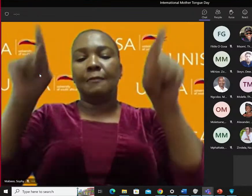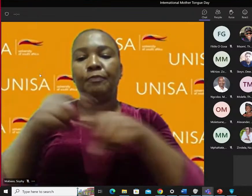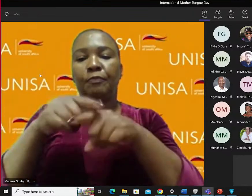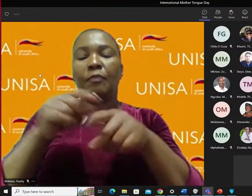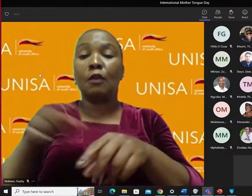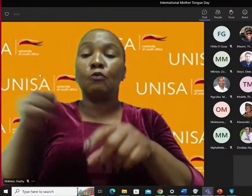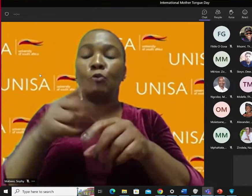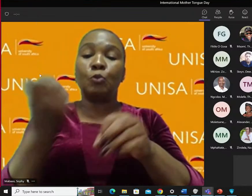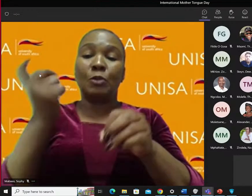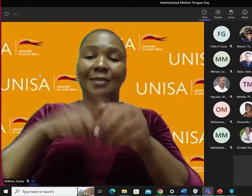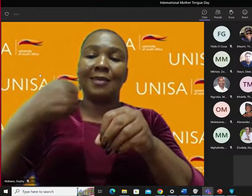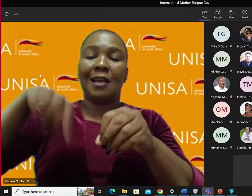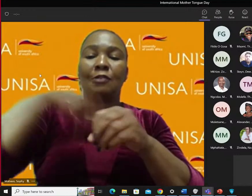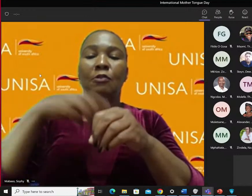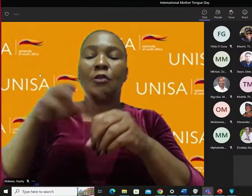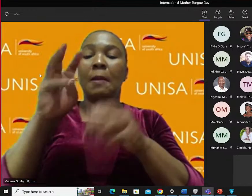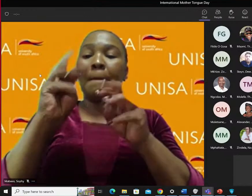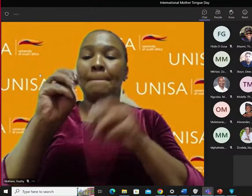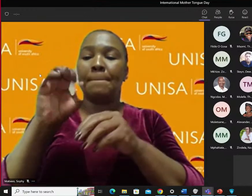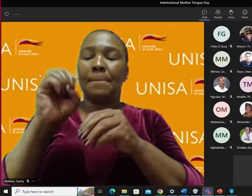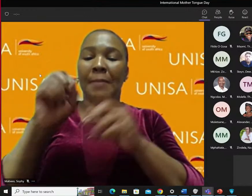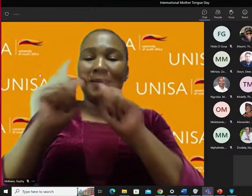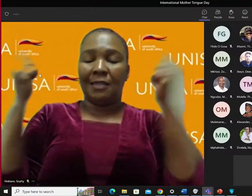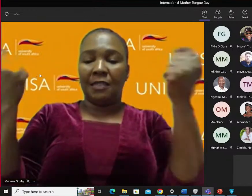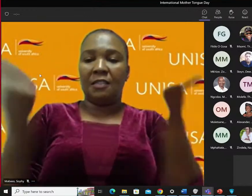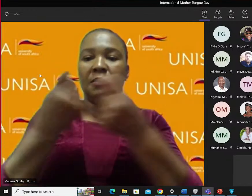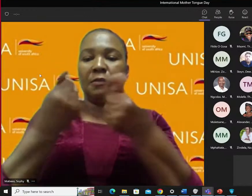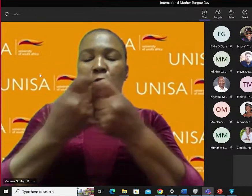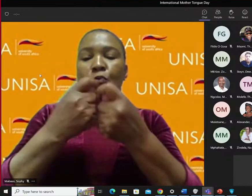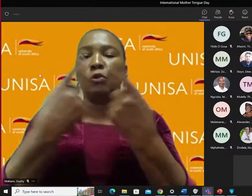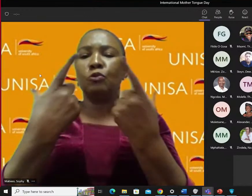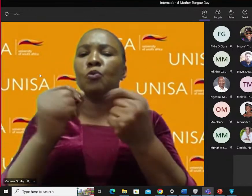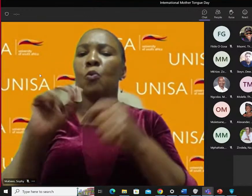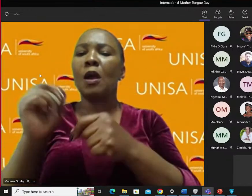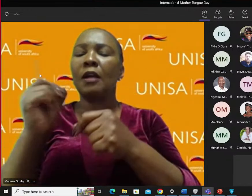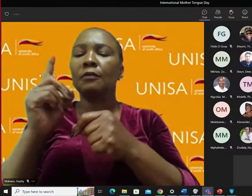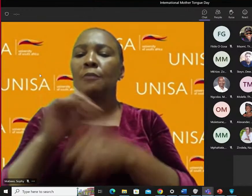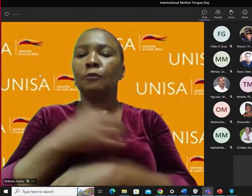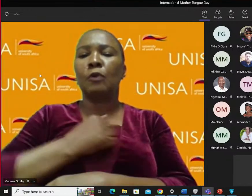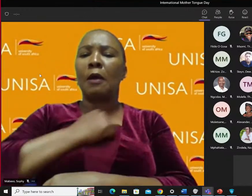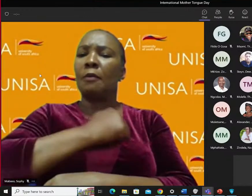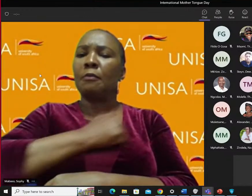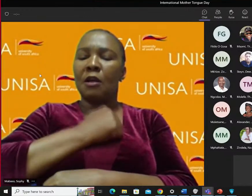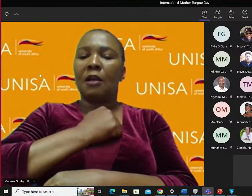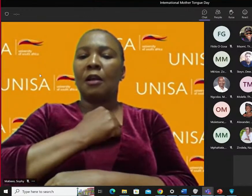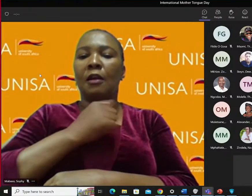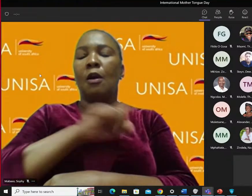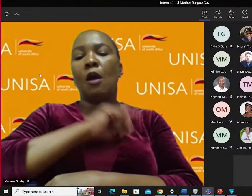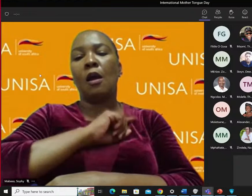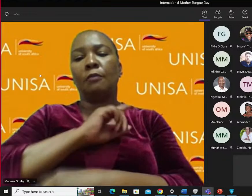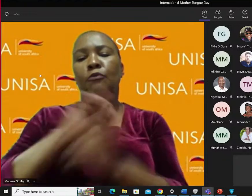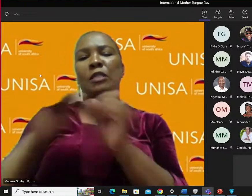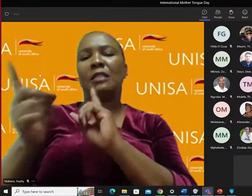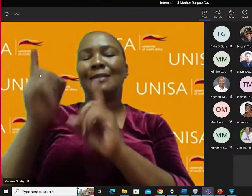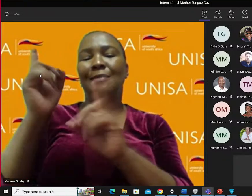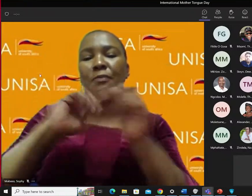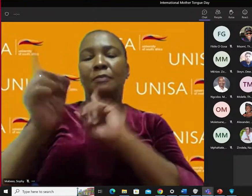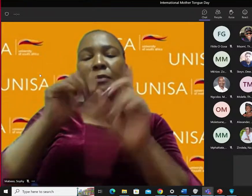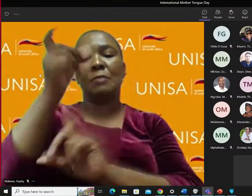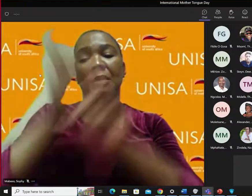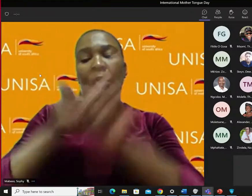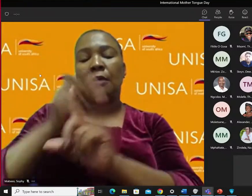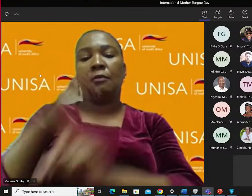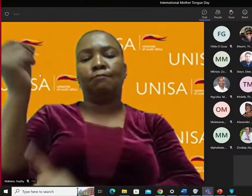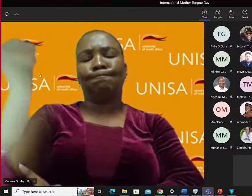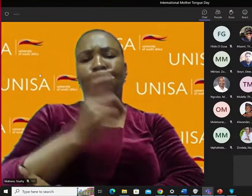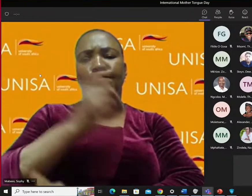Teams, we are going to apologize because when the speakers are going to come here, we will not